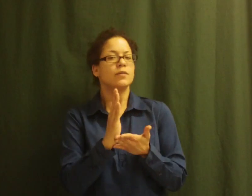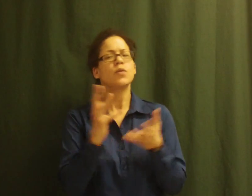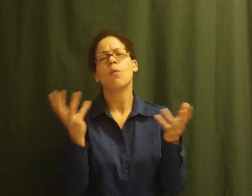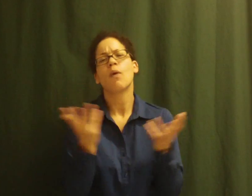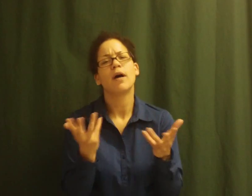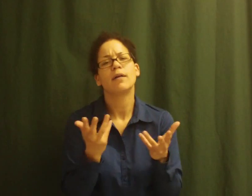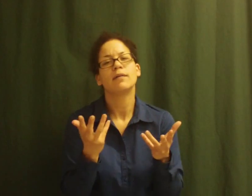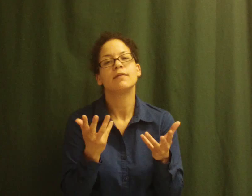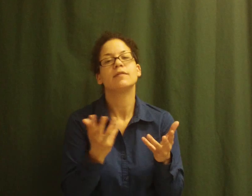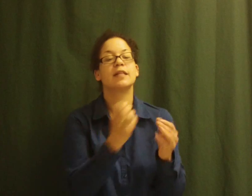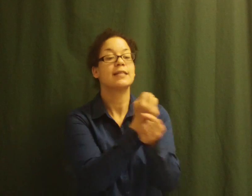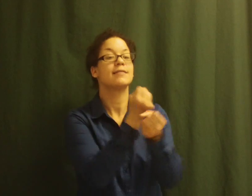safe workplace.